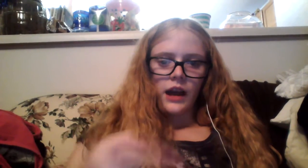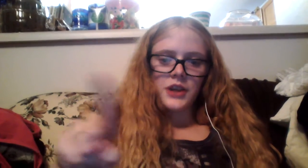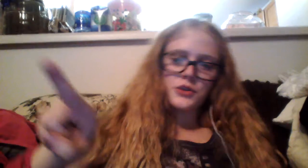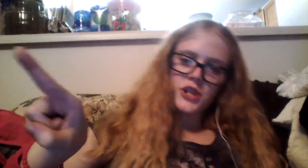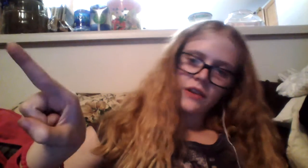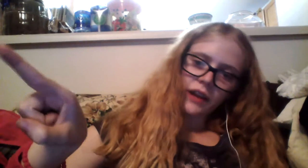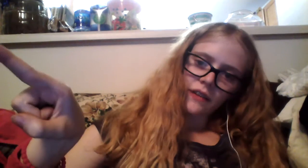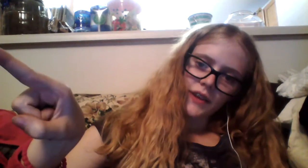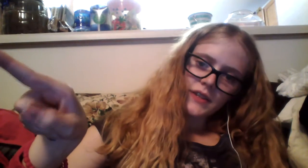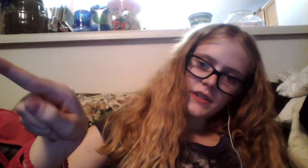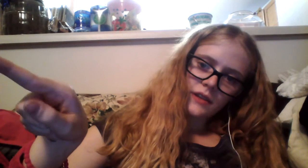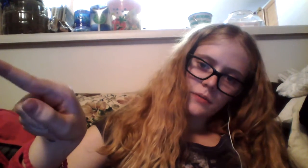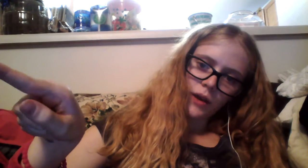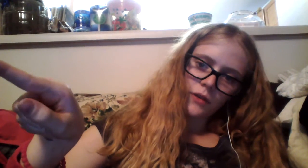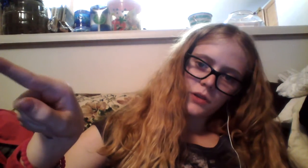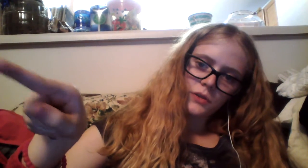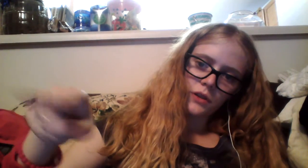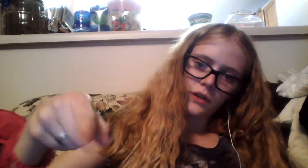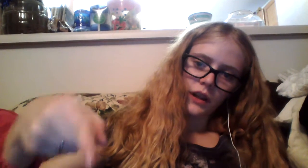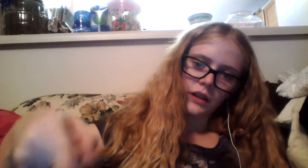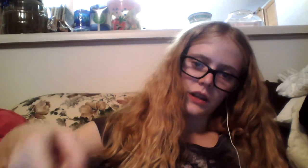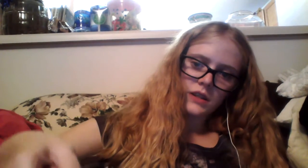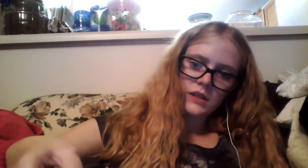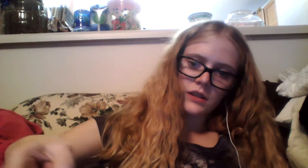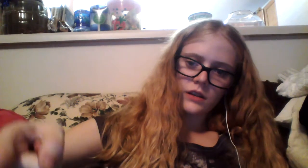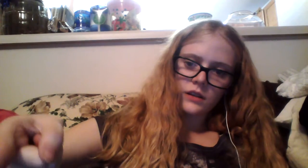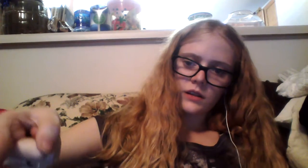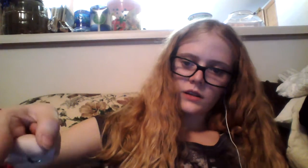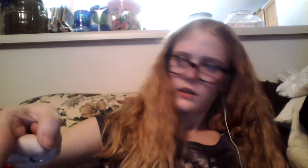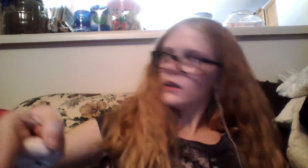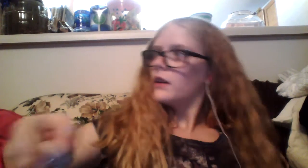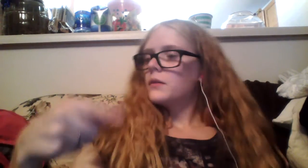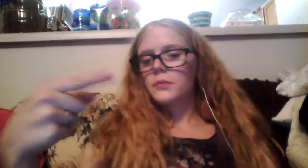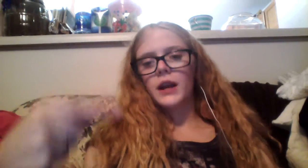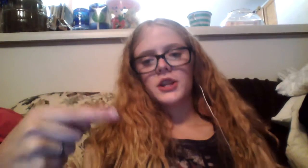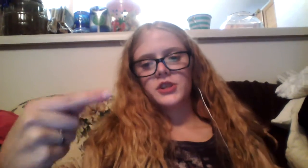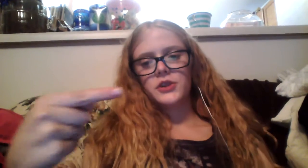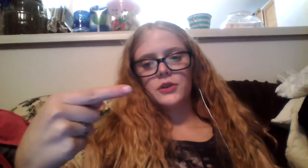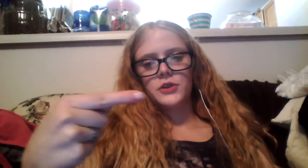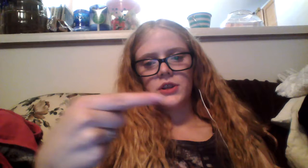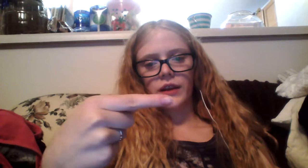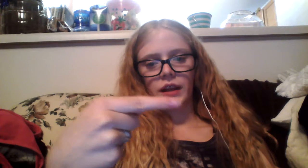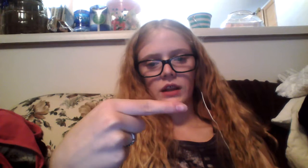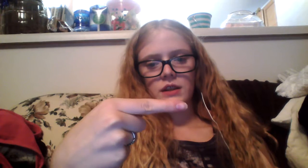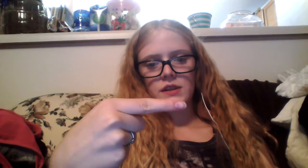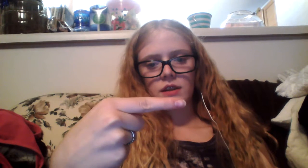I do G like this. The others will do it like this. But I just do G like this.